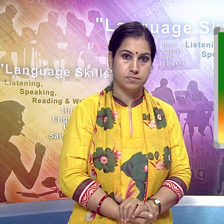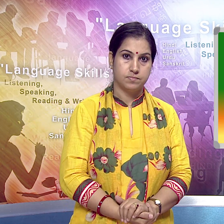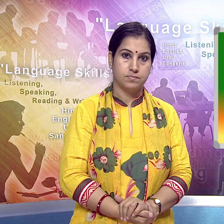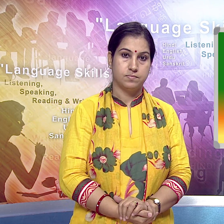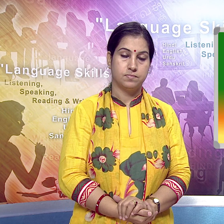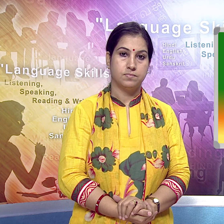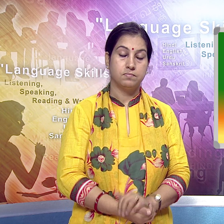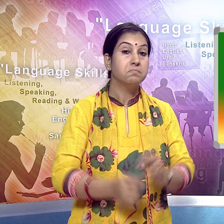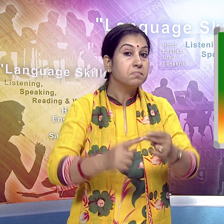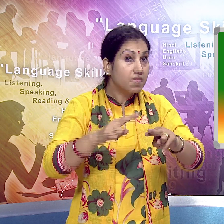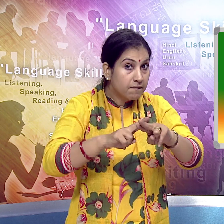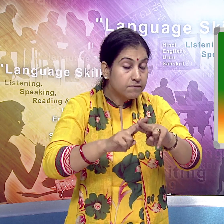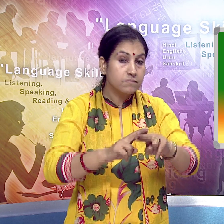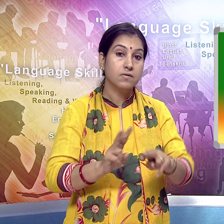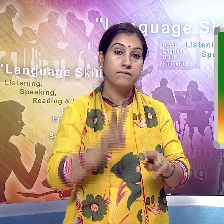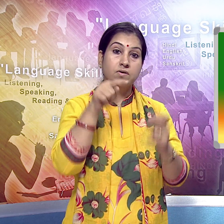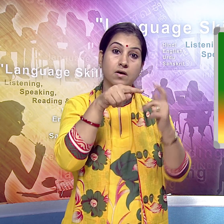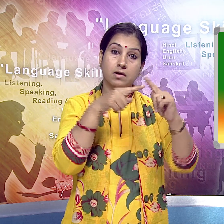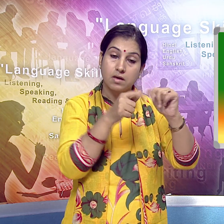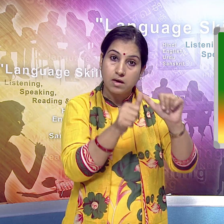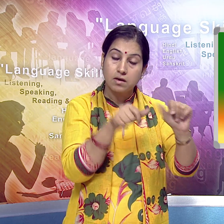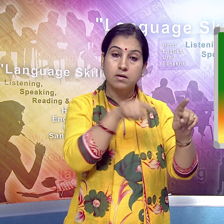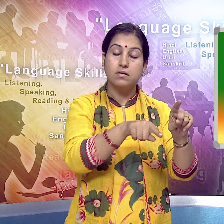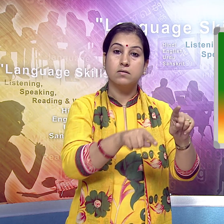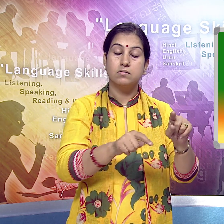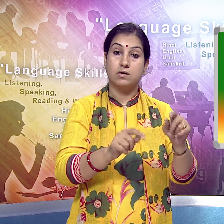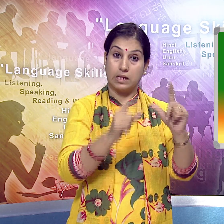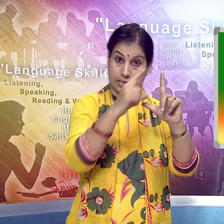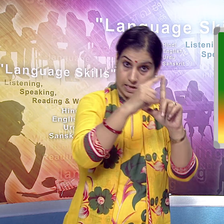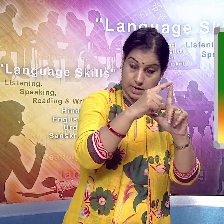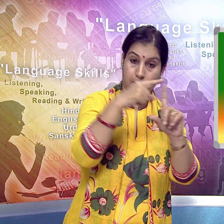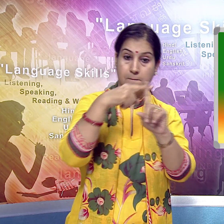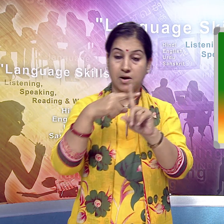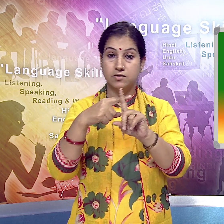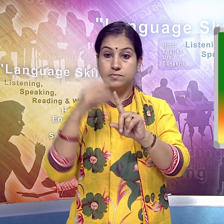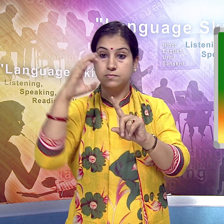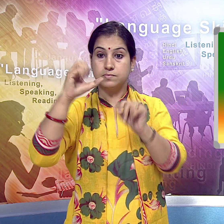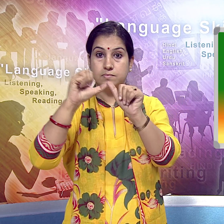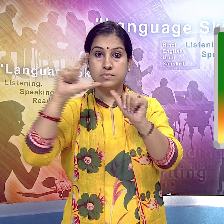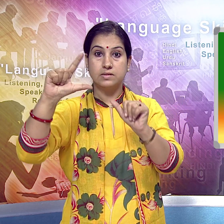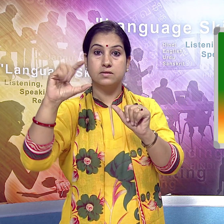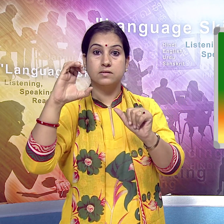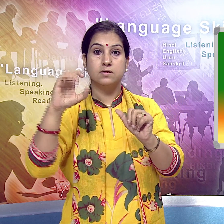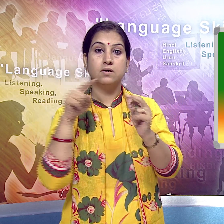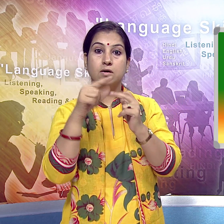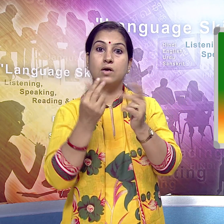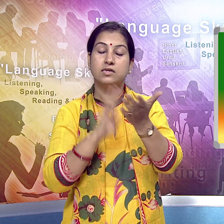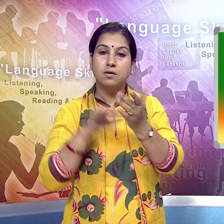If vitamin D and calcium both are included in our diet, then only our bone